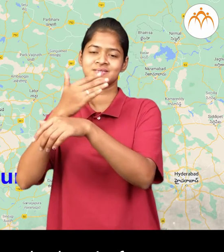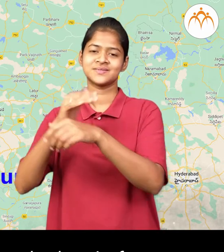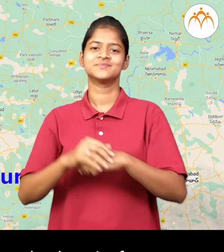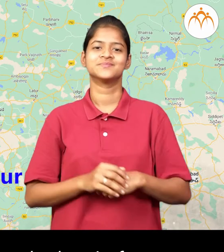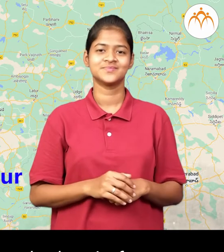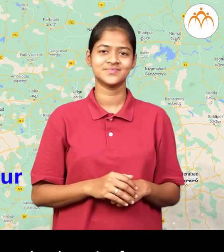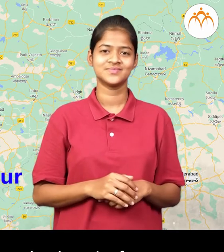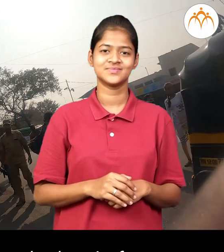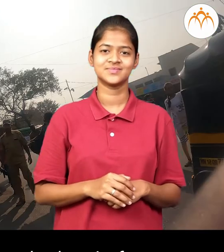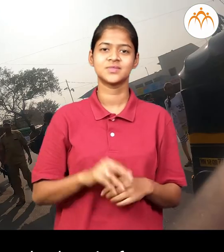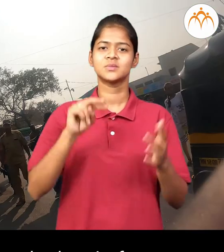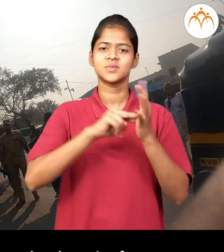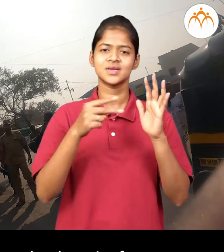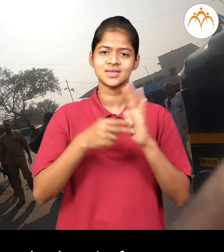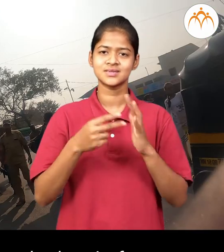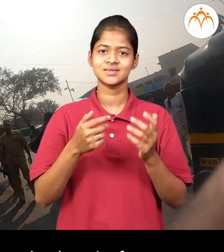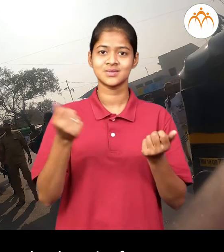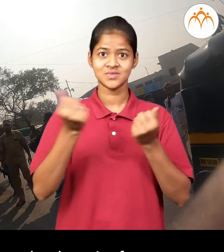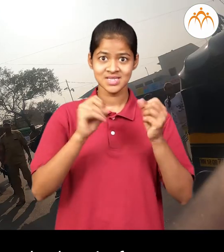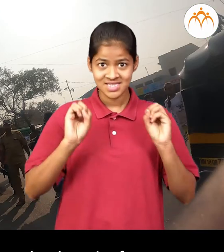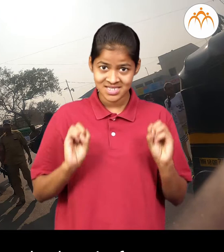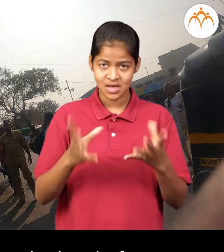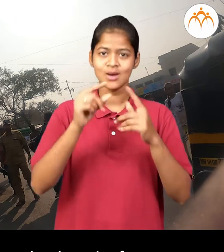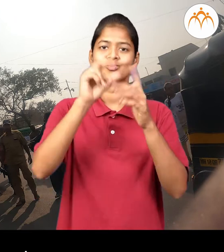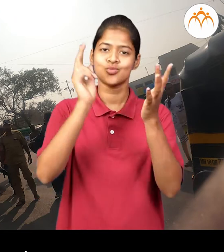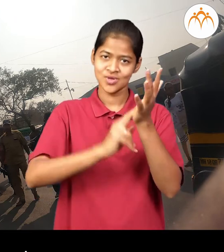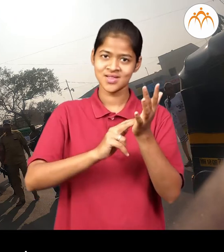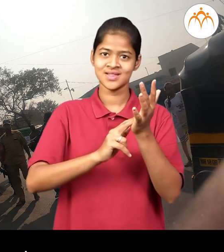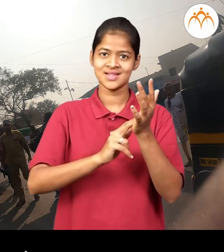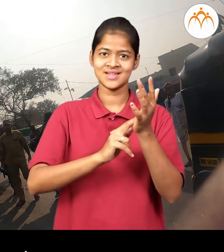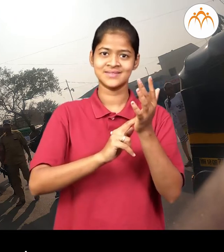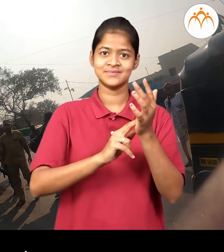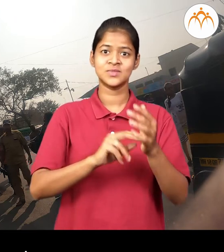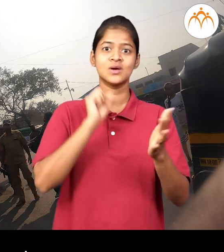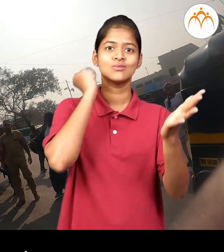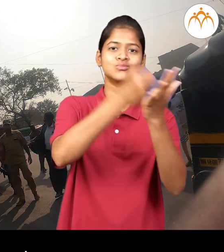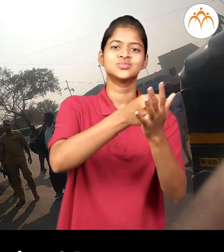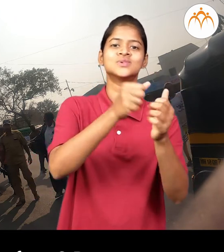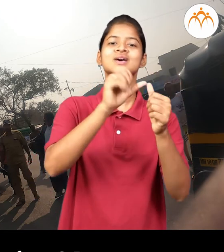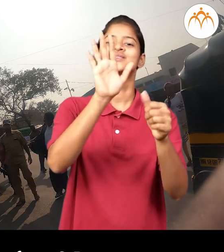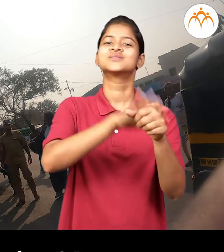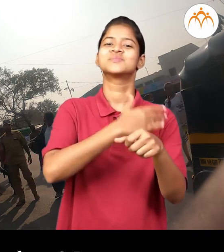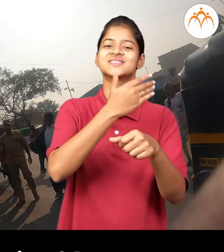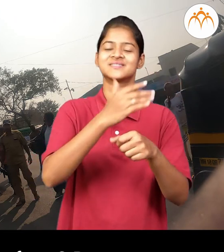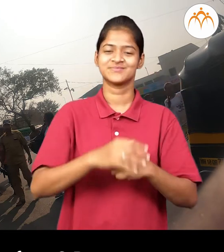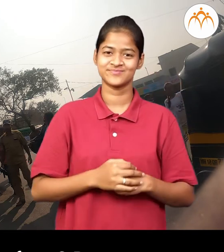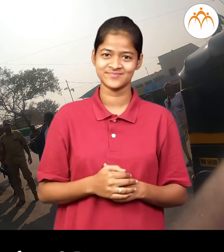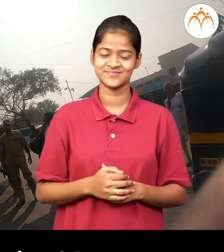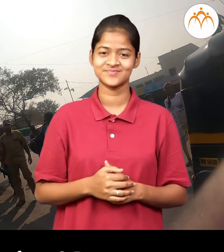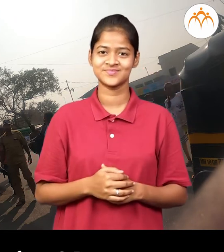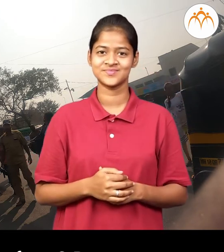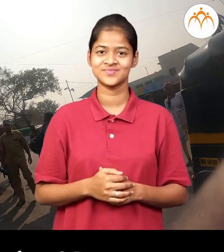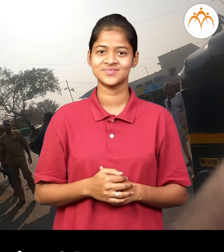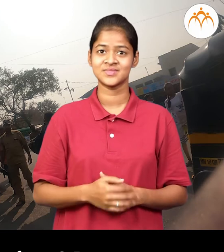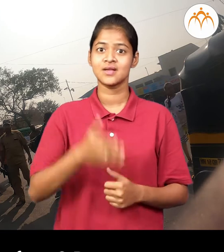see what is written on the bus in front? Pune, Alibad. So, where